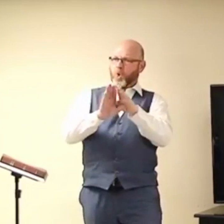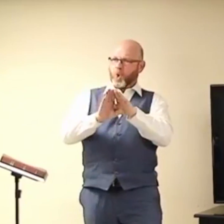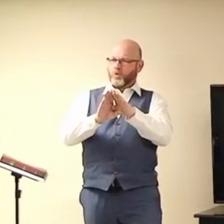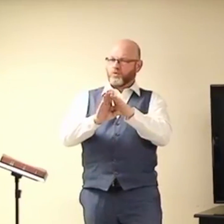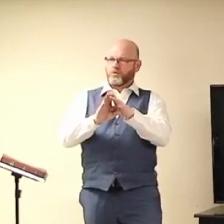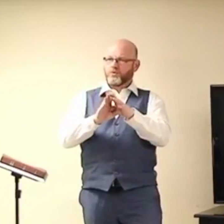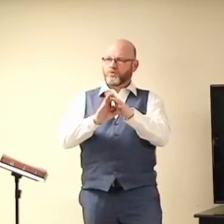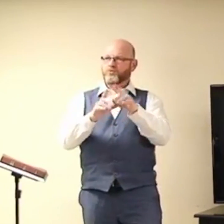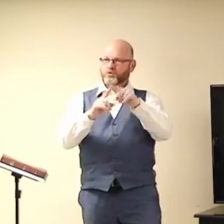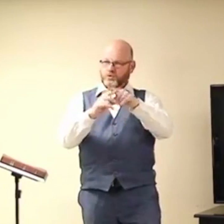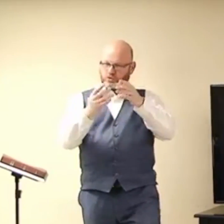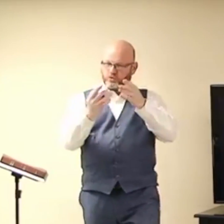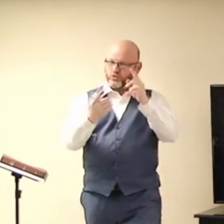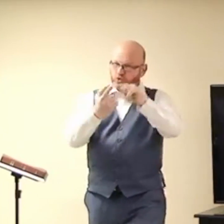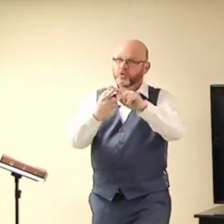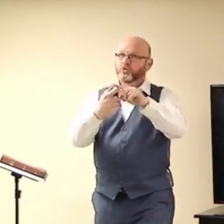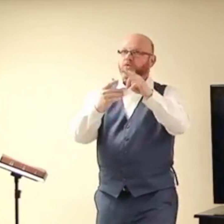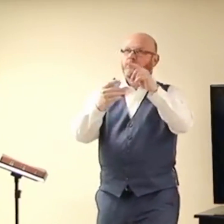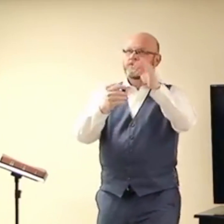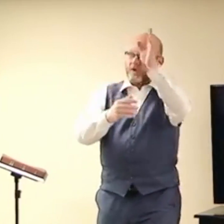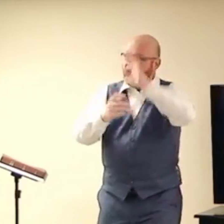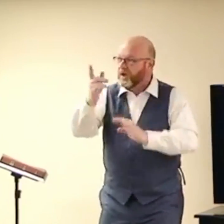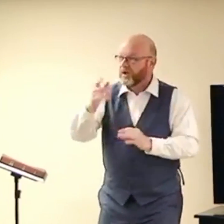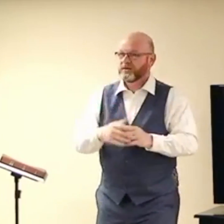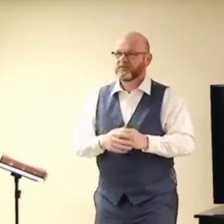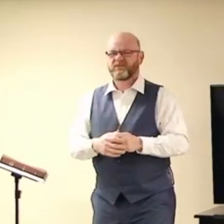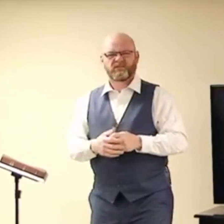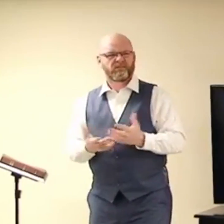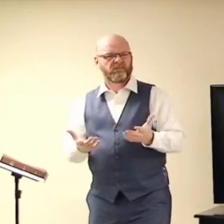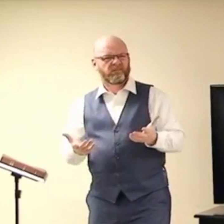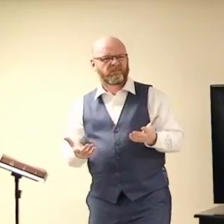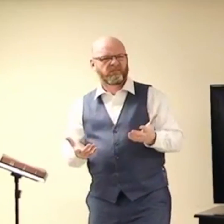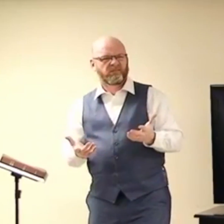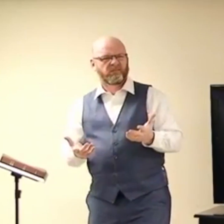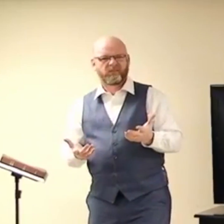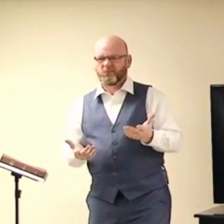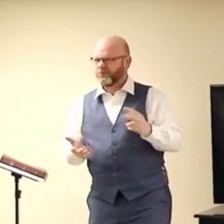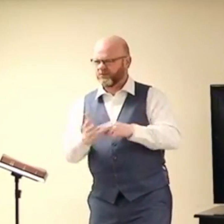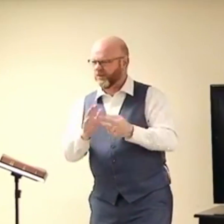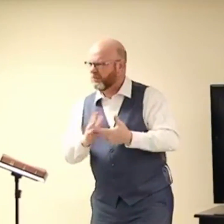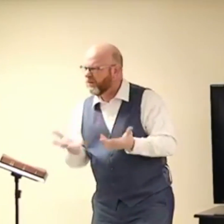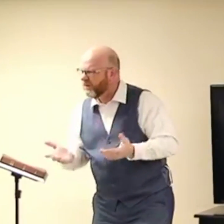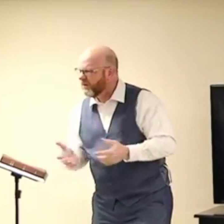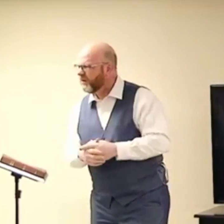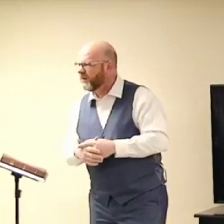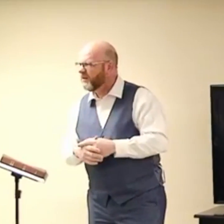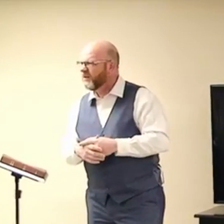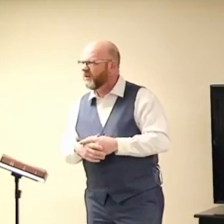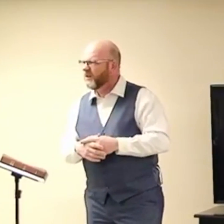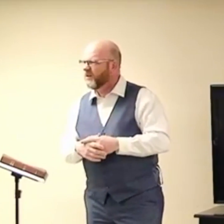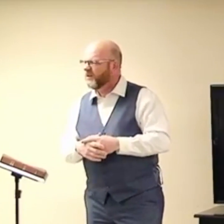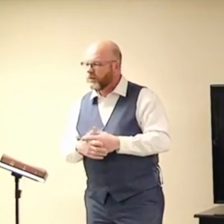He also said, I am the door. He said, he described himself as the door to God, the